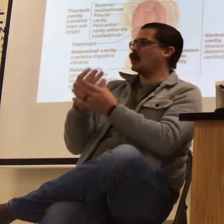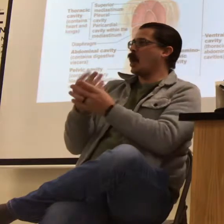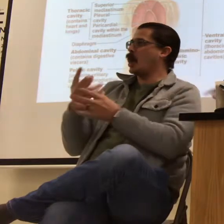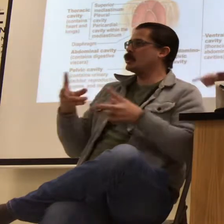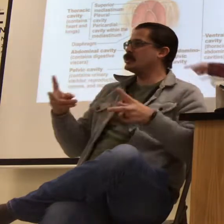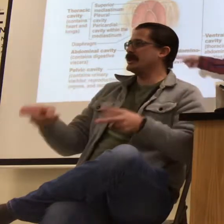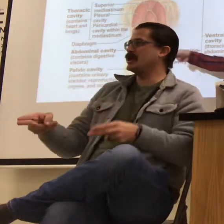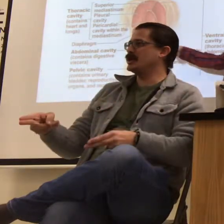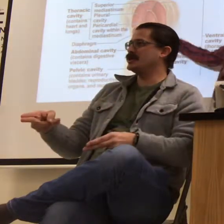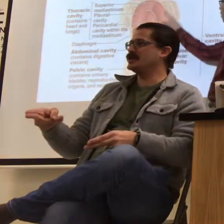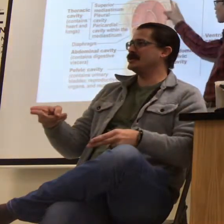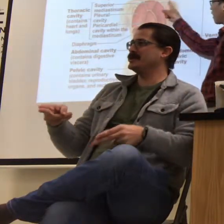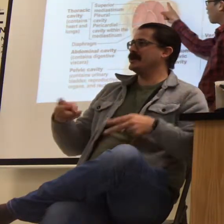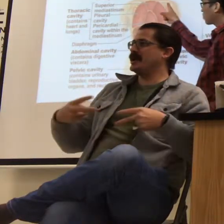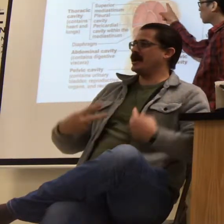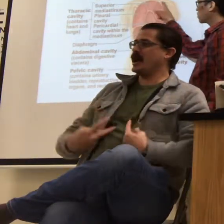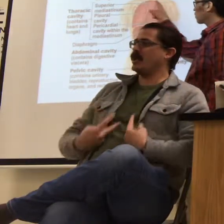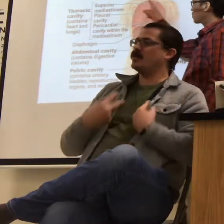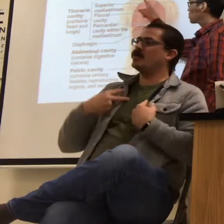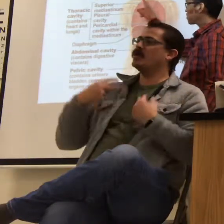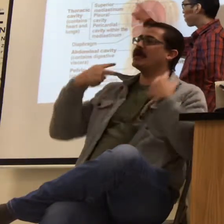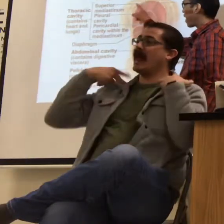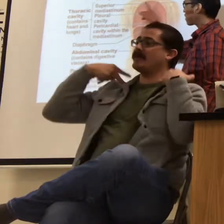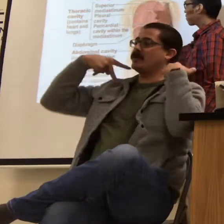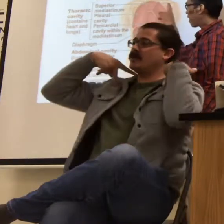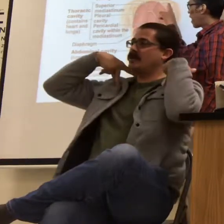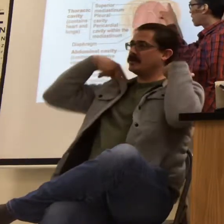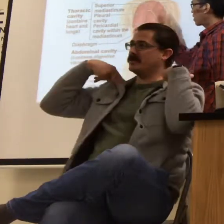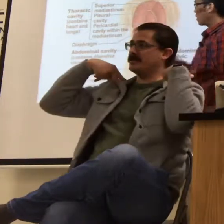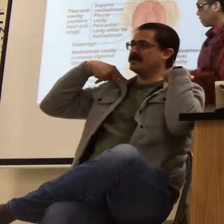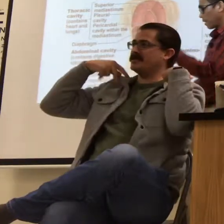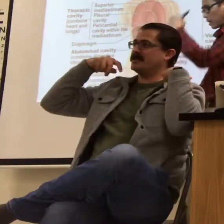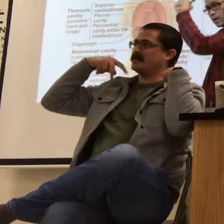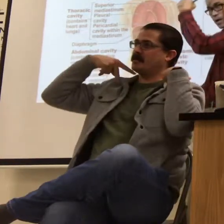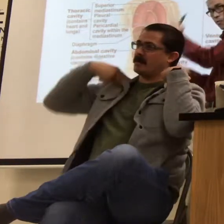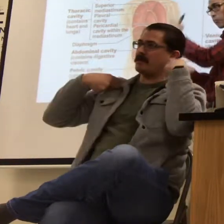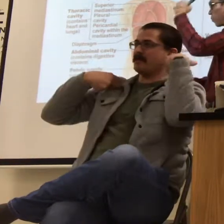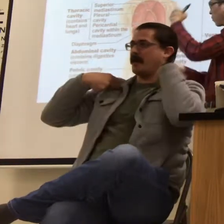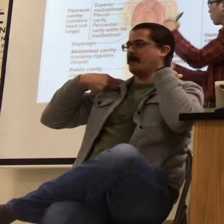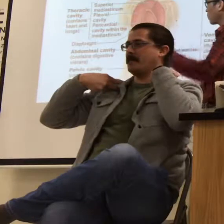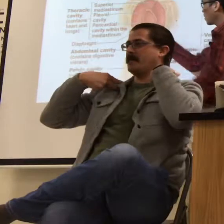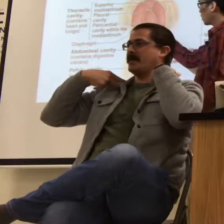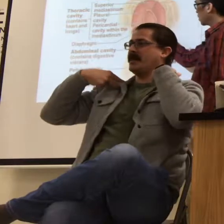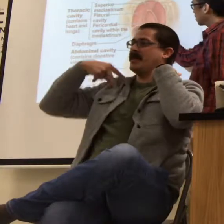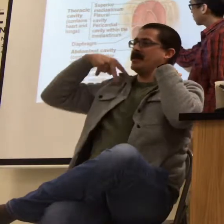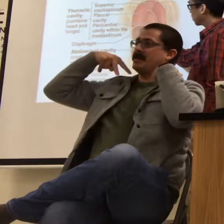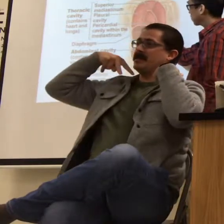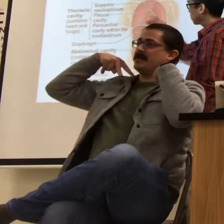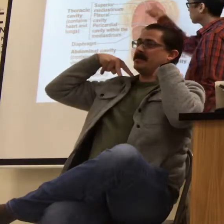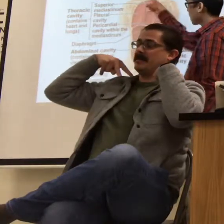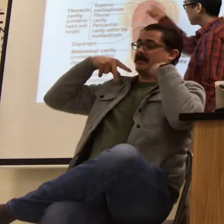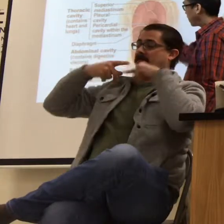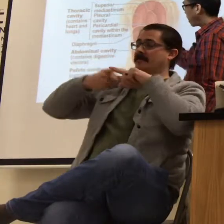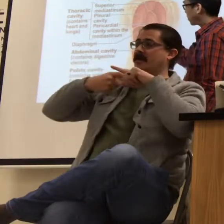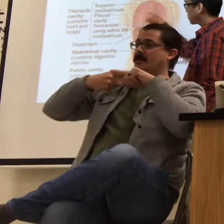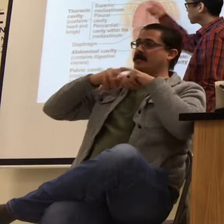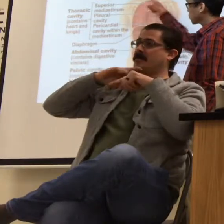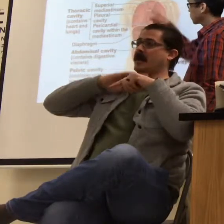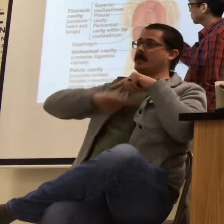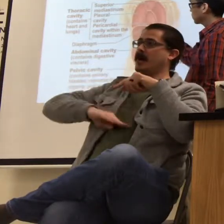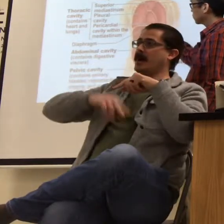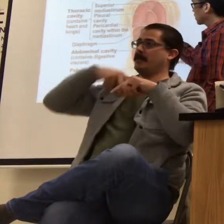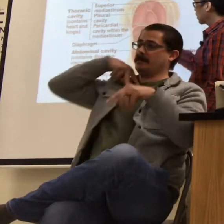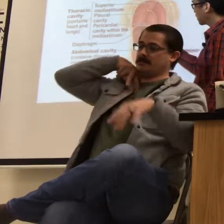and I cut through the clavicles first, crack, and then I cut through from top to bottom